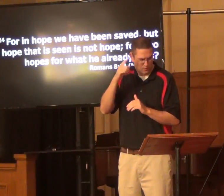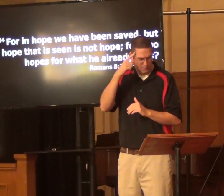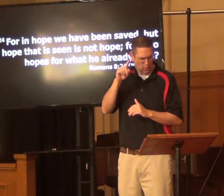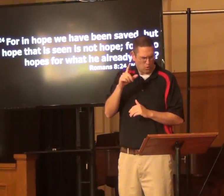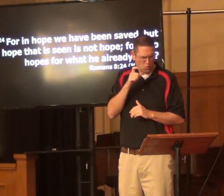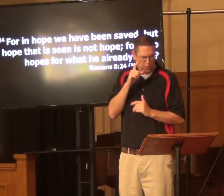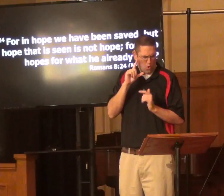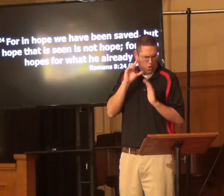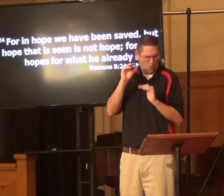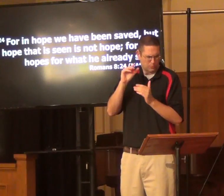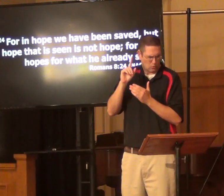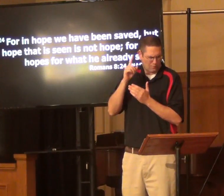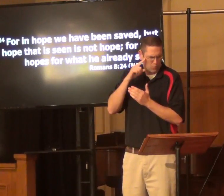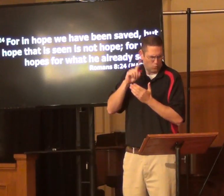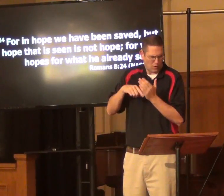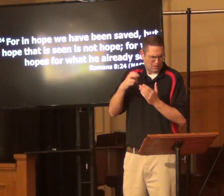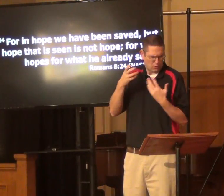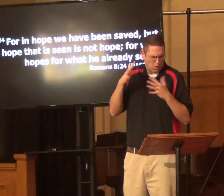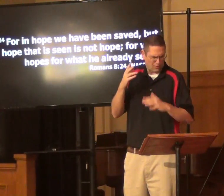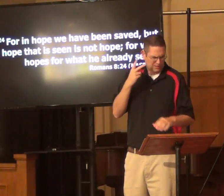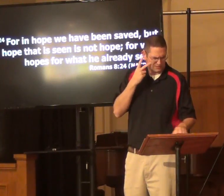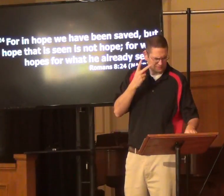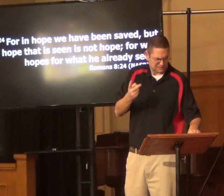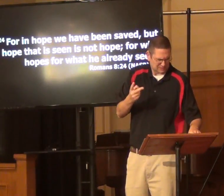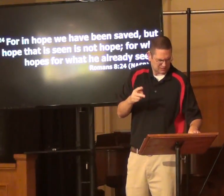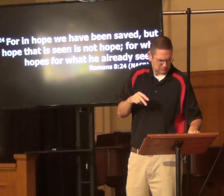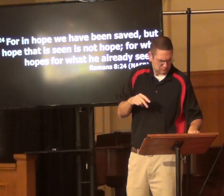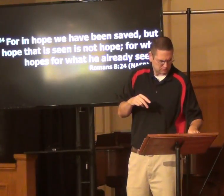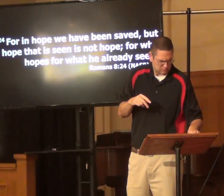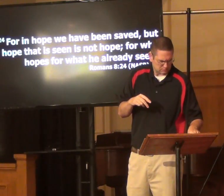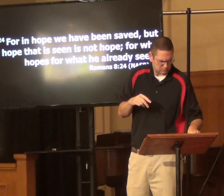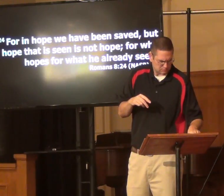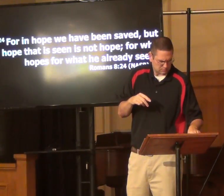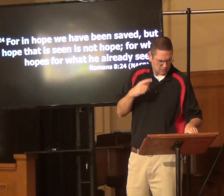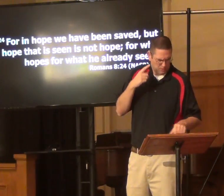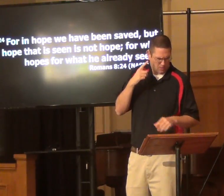For in hope we have been saved, but hope that is seen is no hope at all.